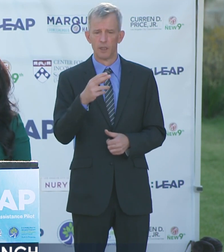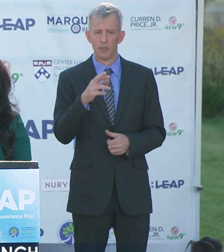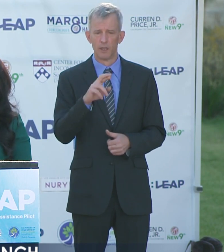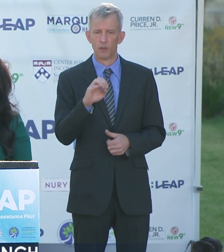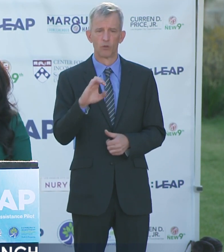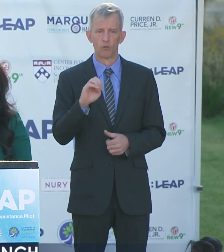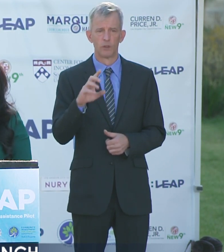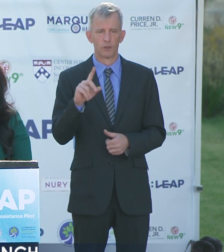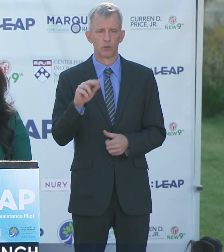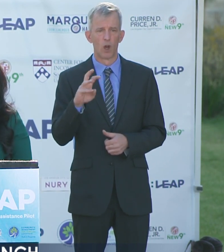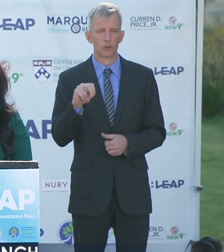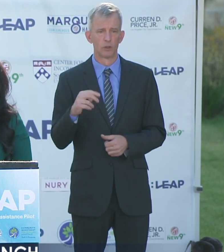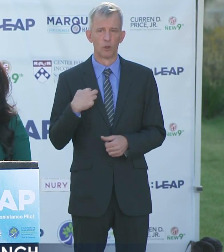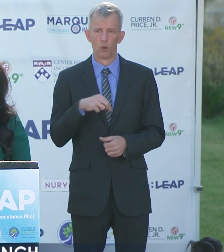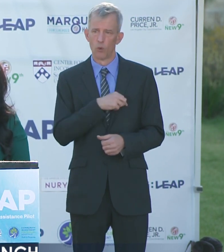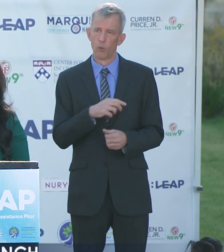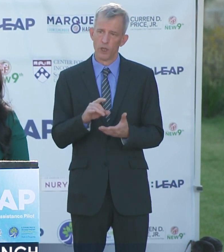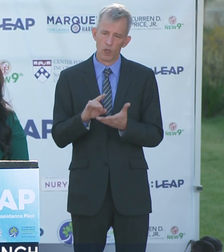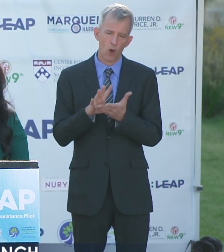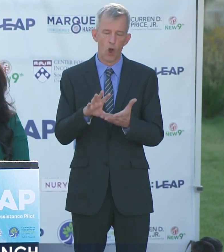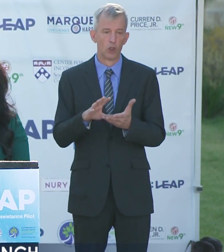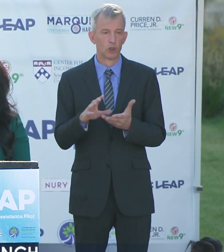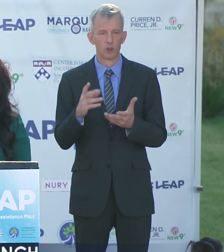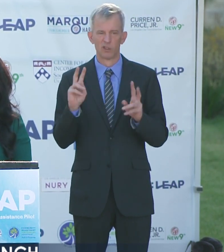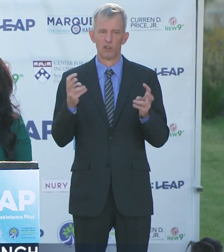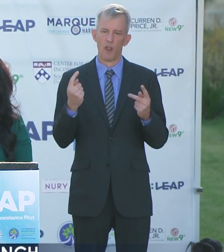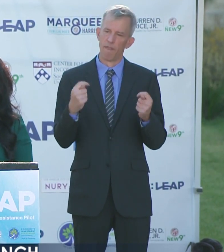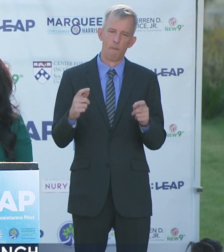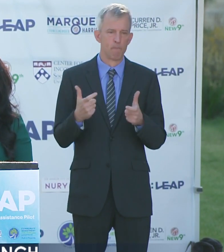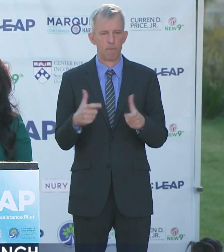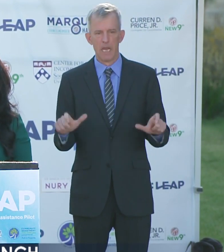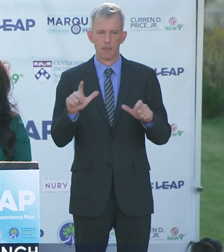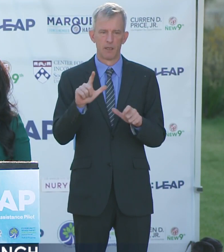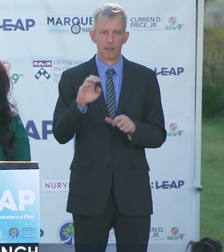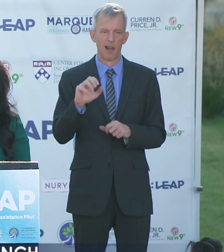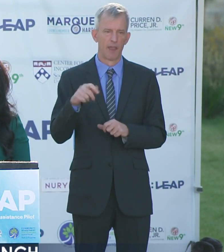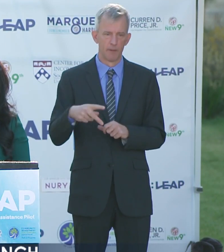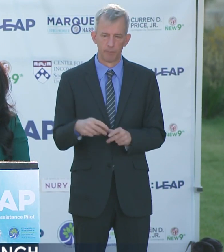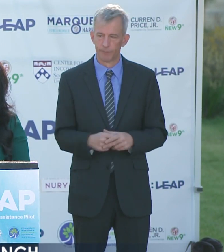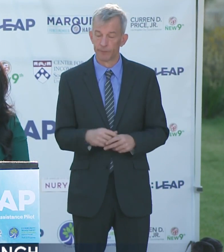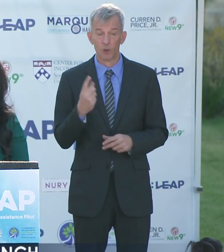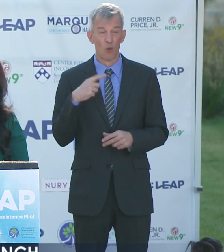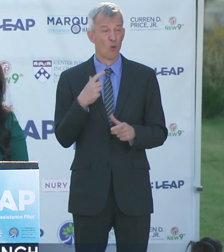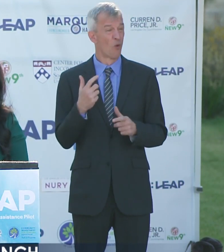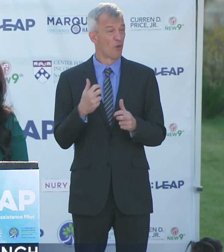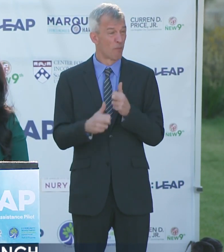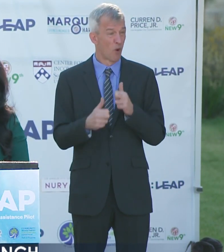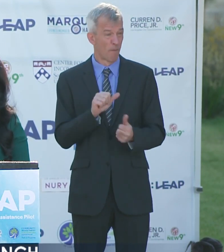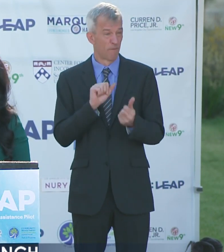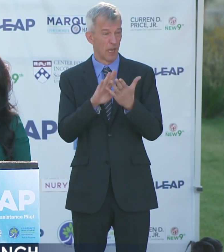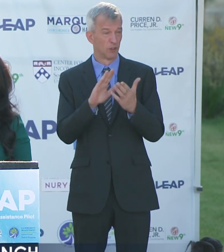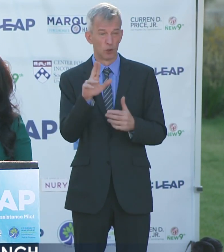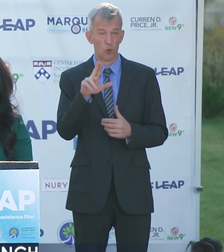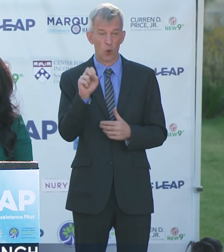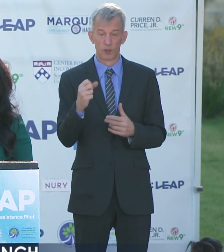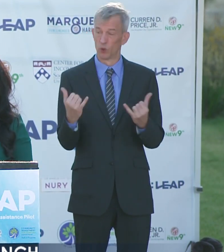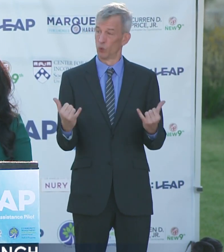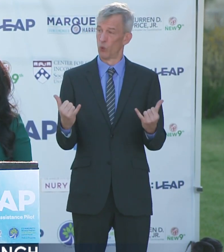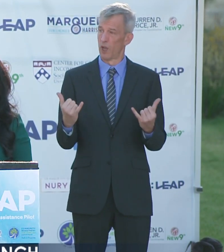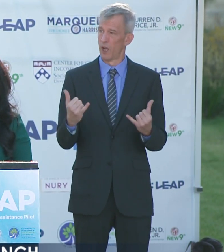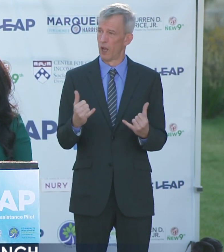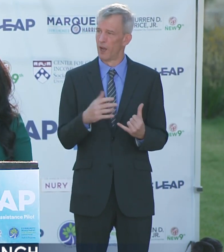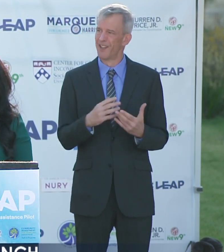launch the Big Leap. One of the greatest problems facing our country today is a widening gap of income